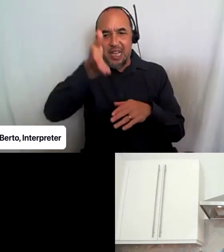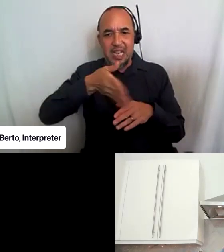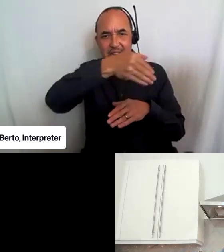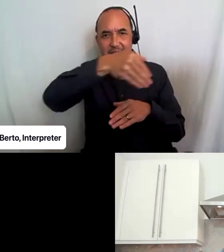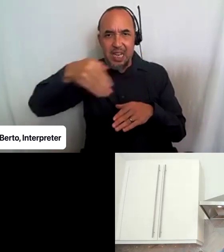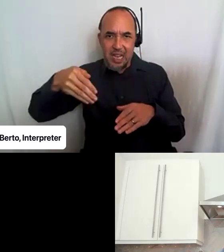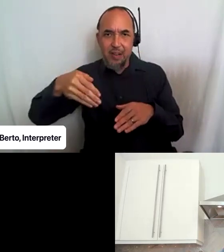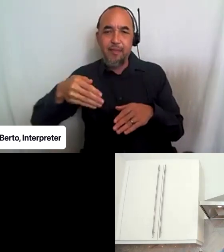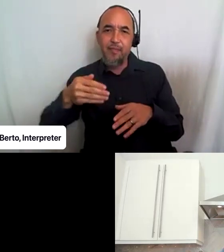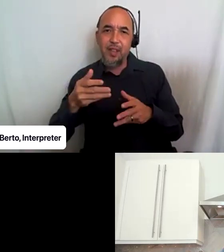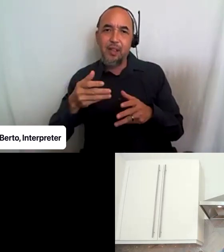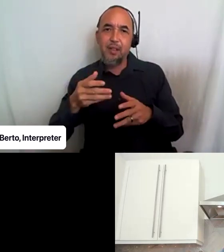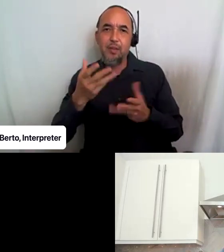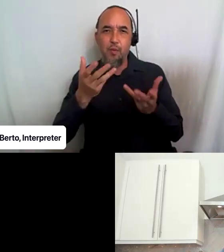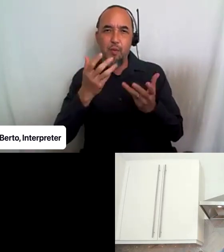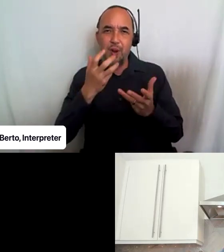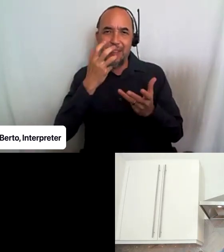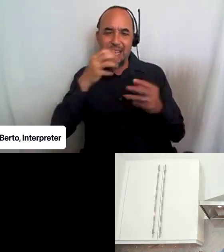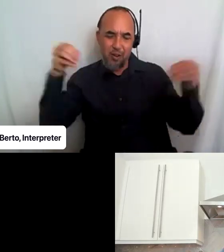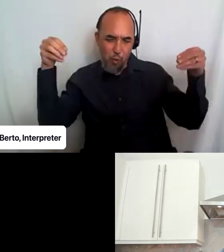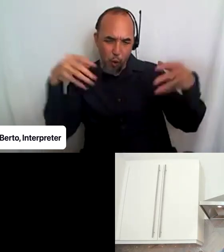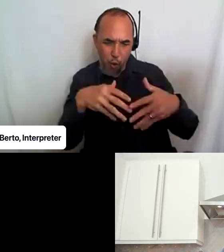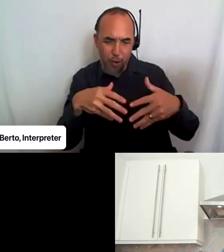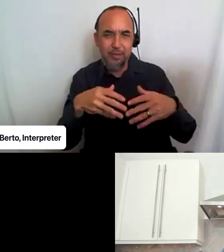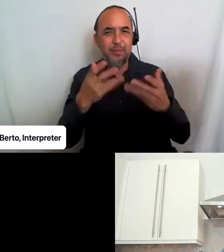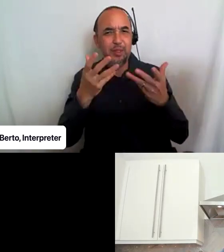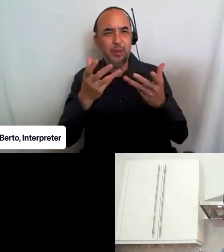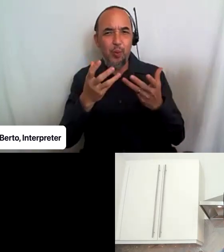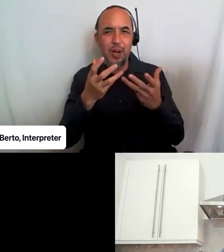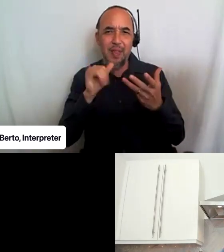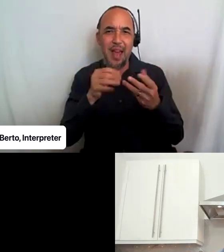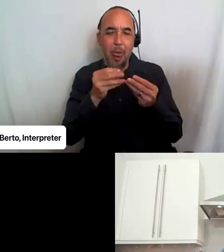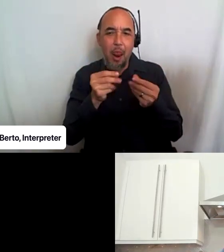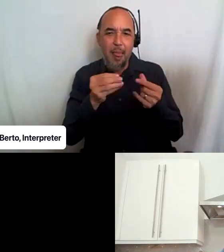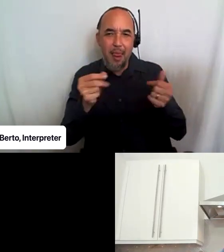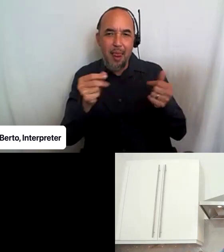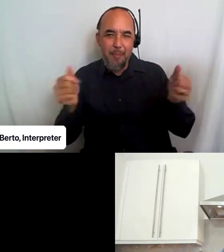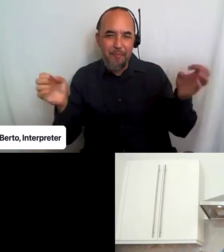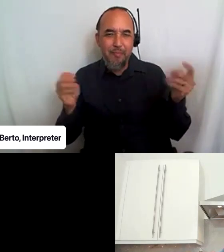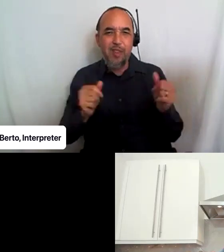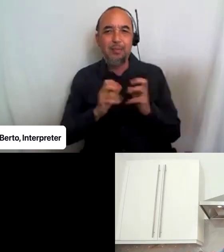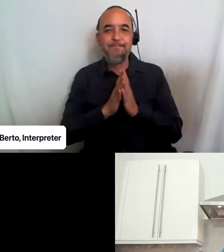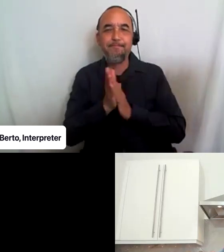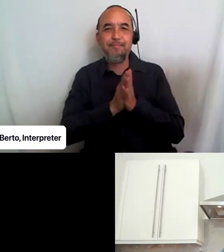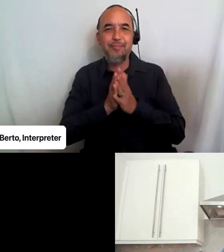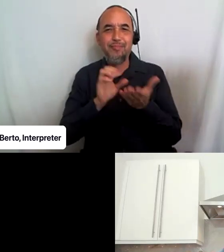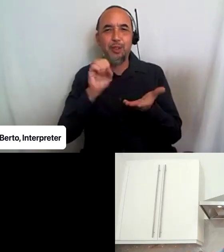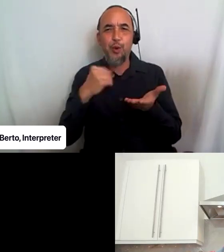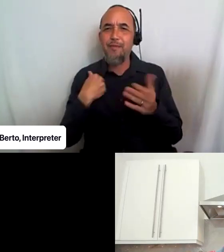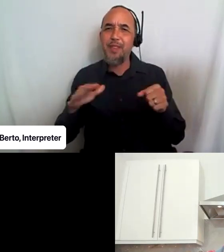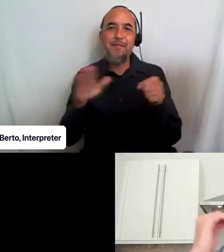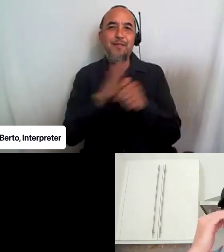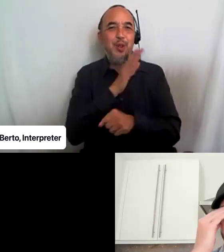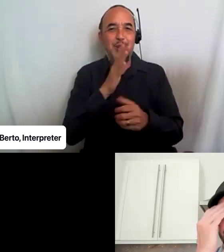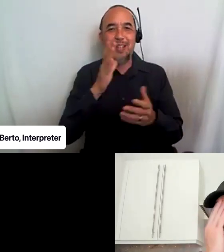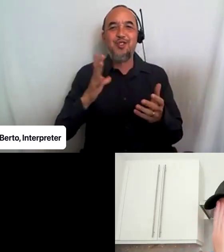so the heat really penetrates and gets that ooziness out. So you get the full gentleman pirate